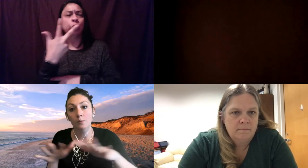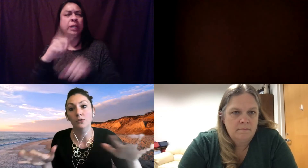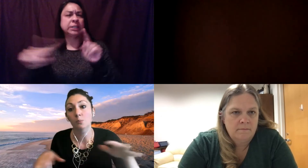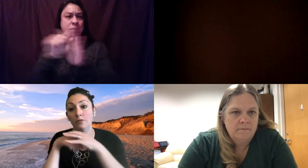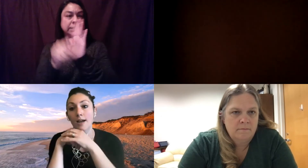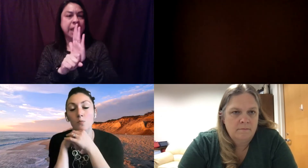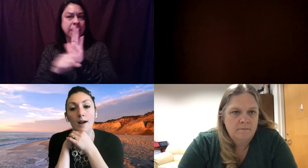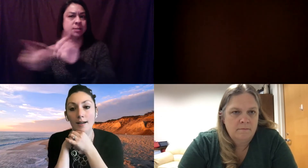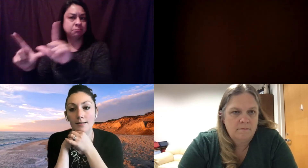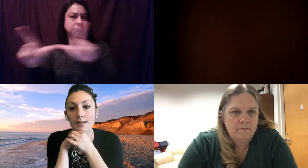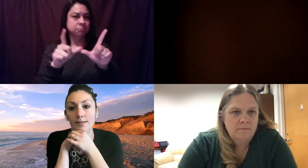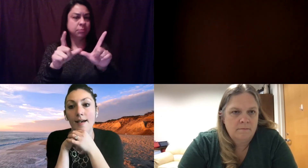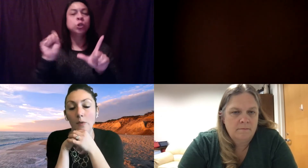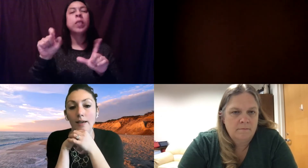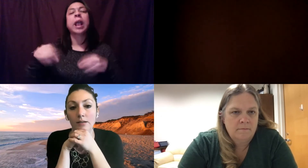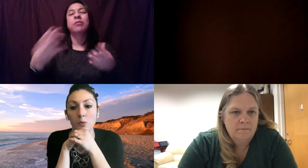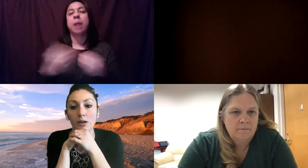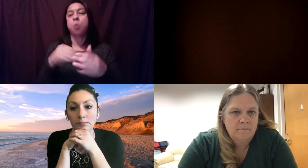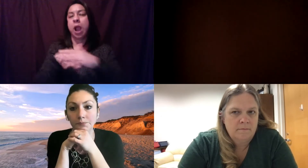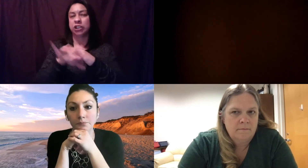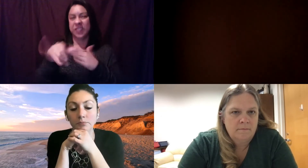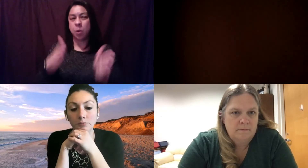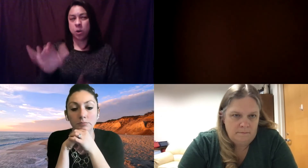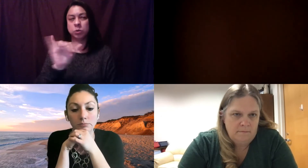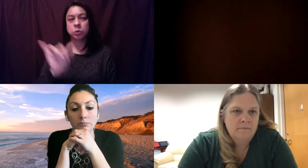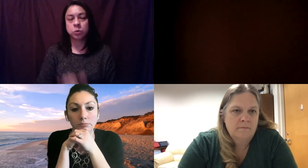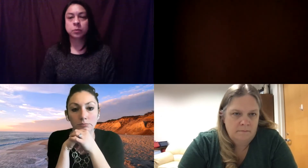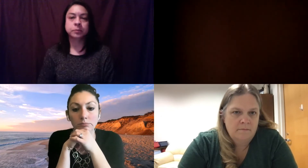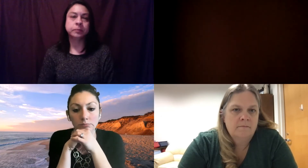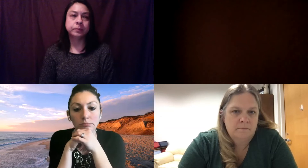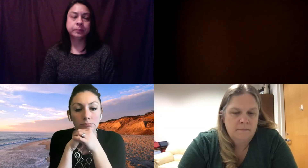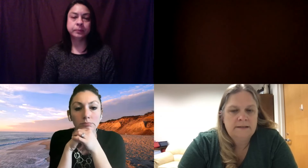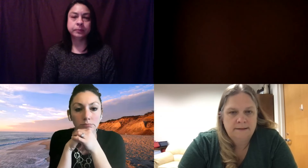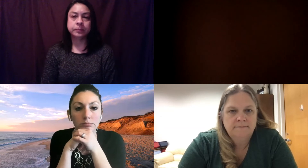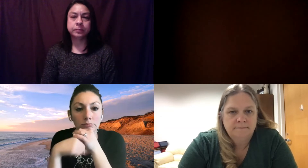they're able to provide more access that way as well.